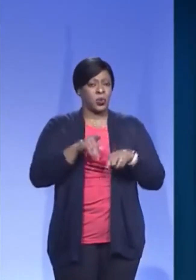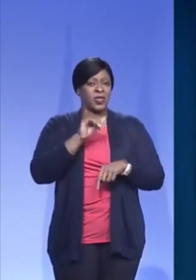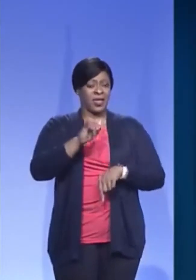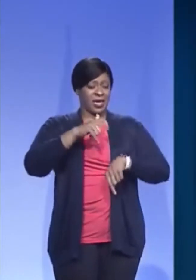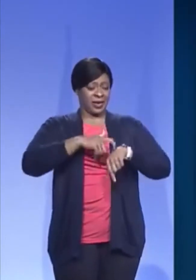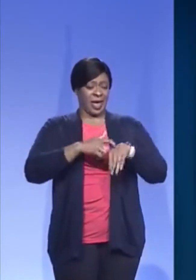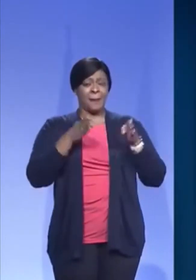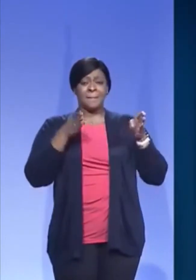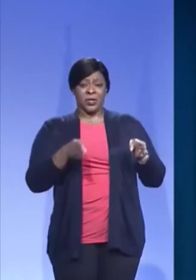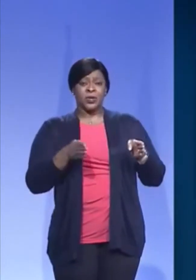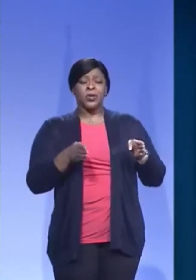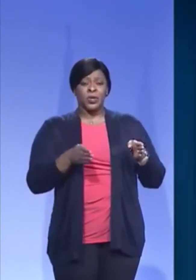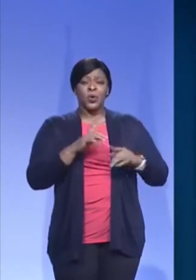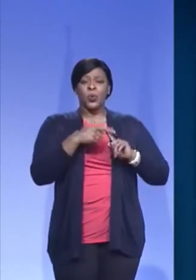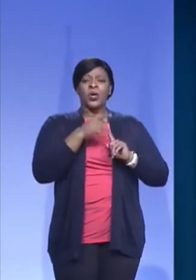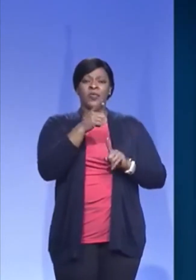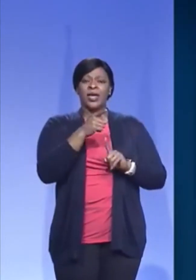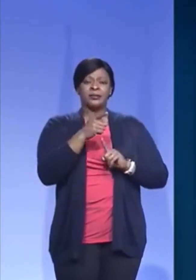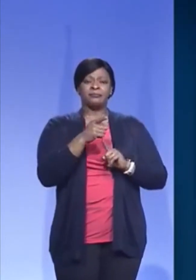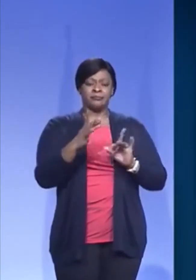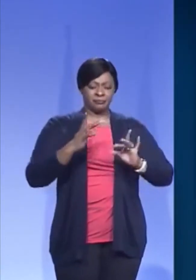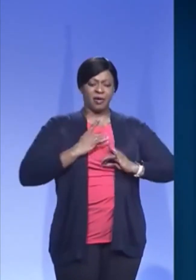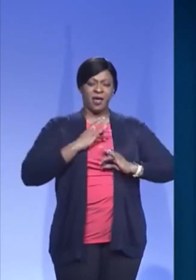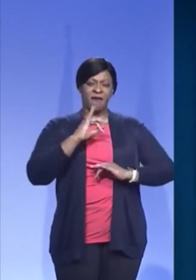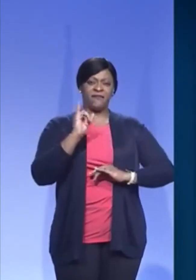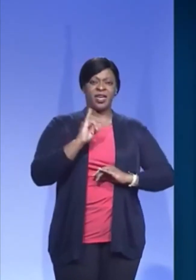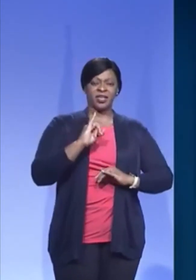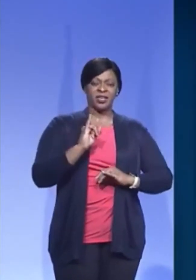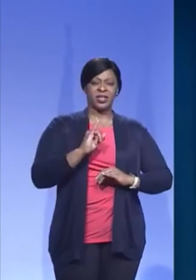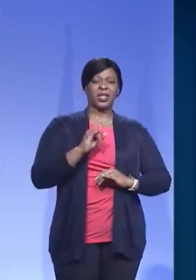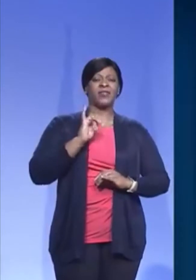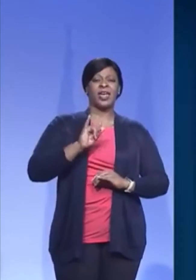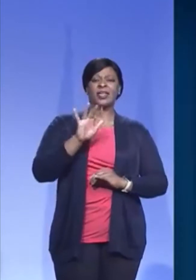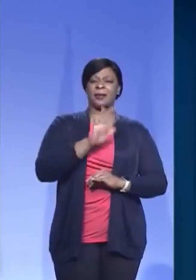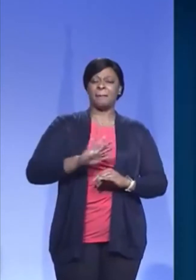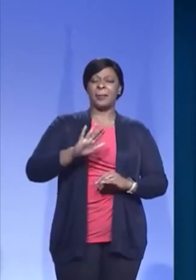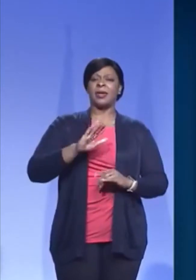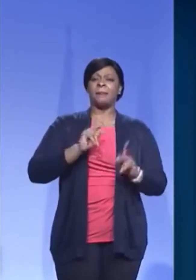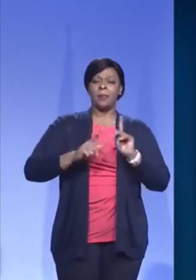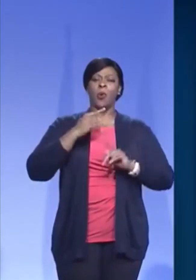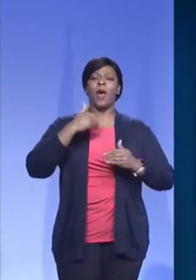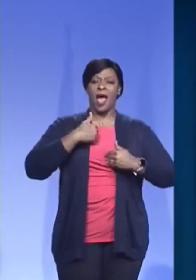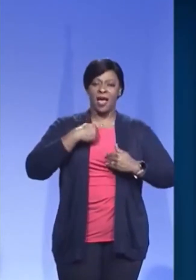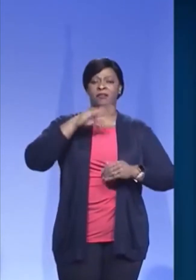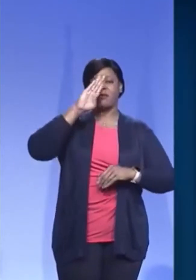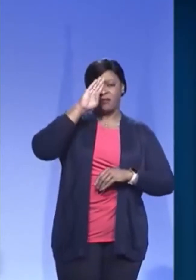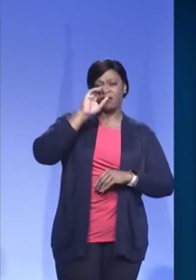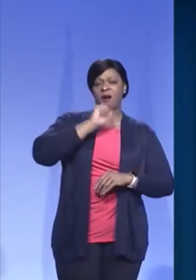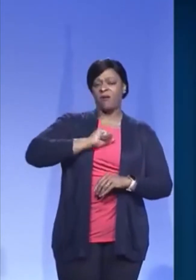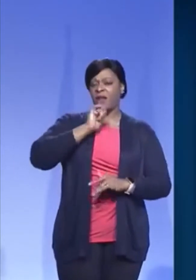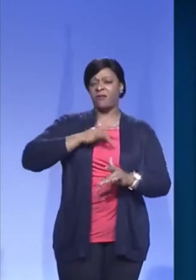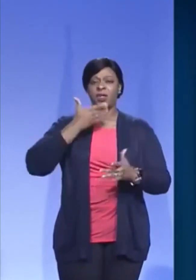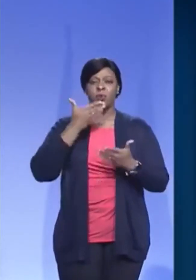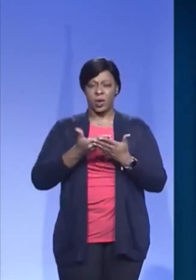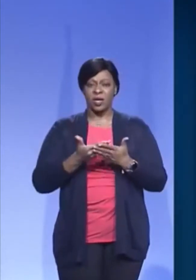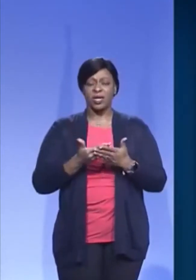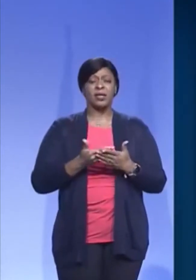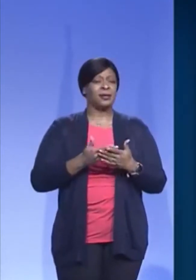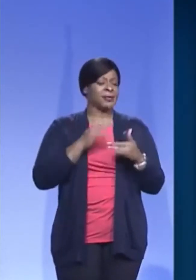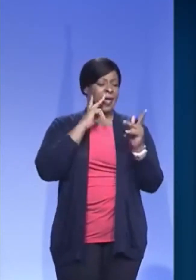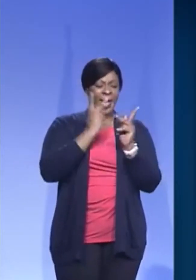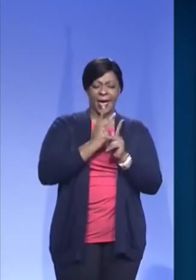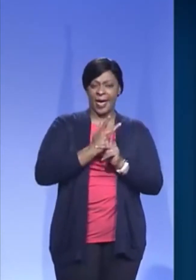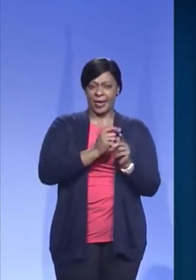of time when they were infectious, and these are among symptomatic individuals. When you add it together,